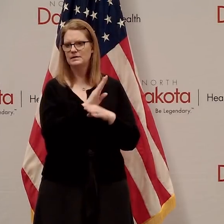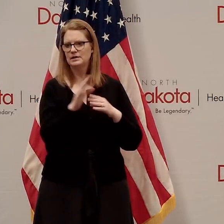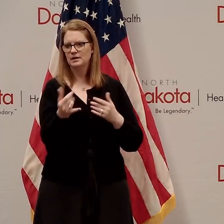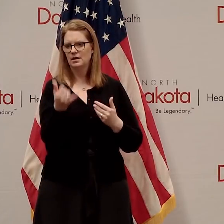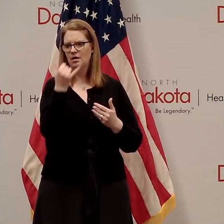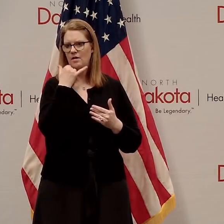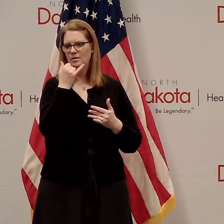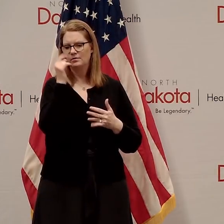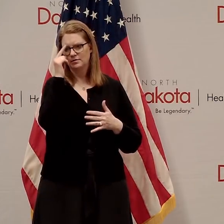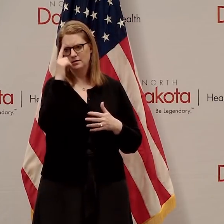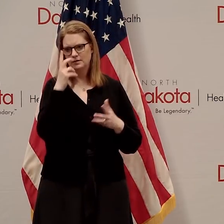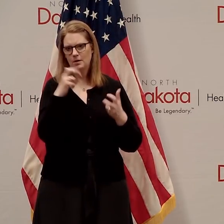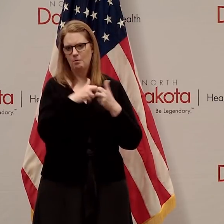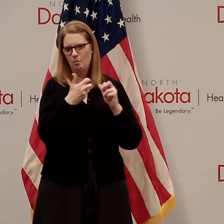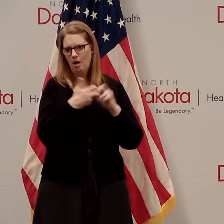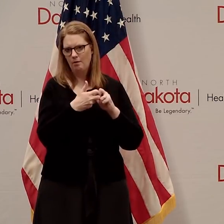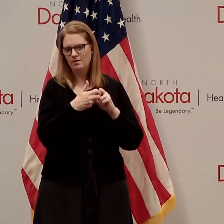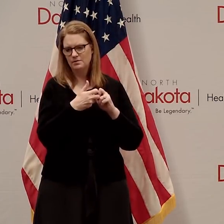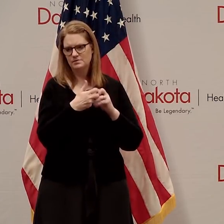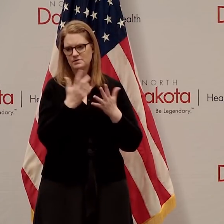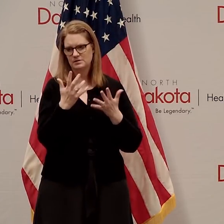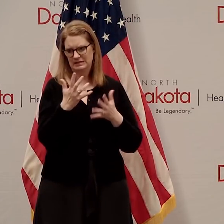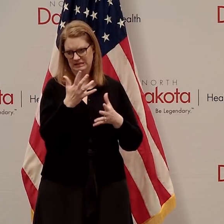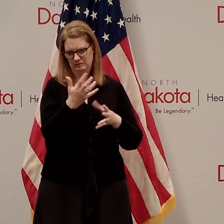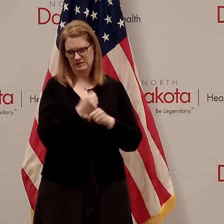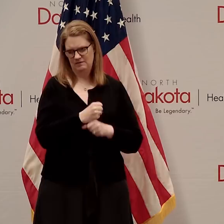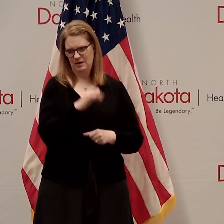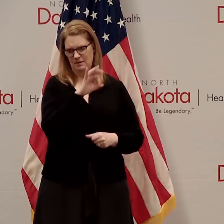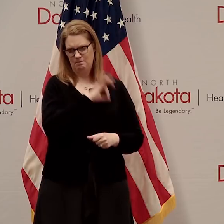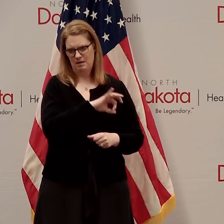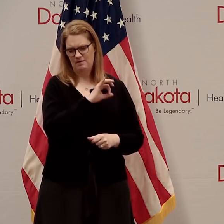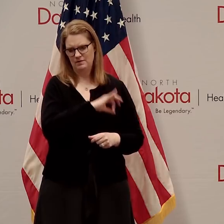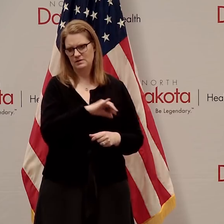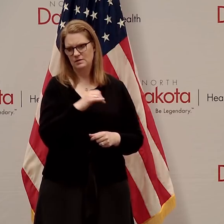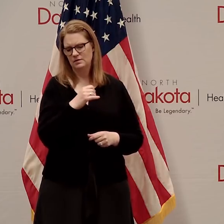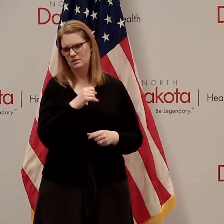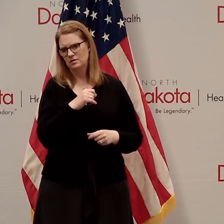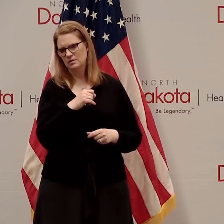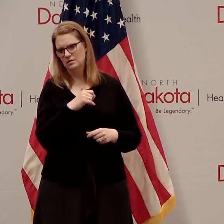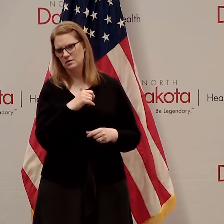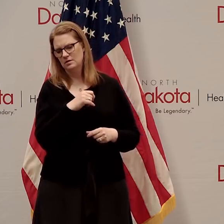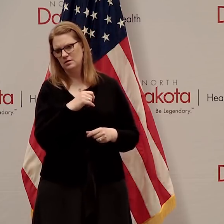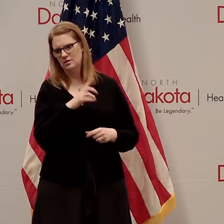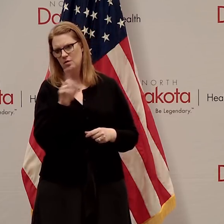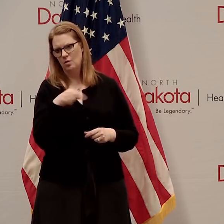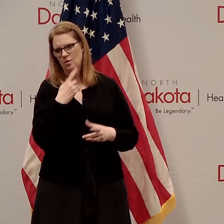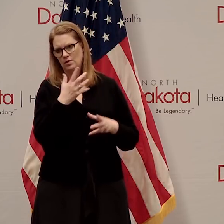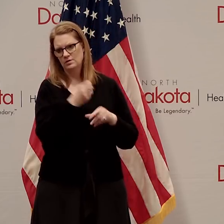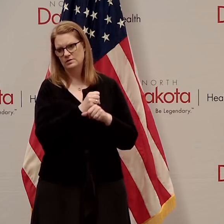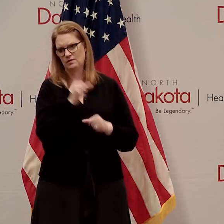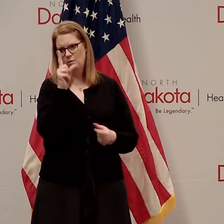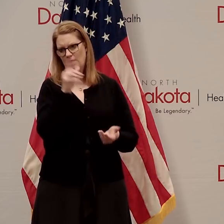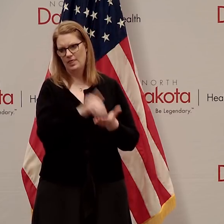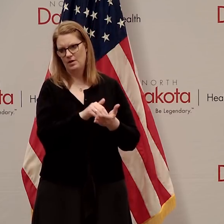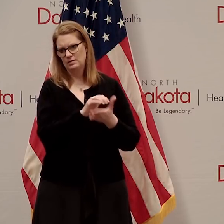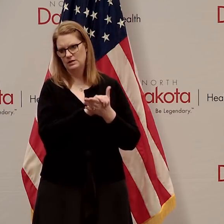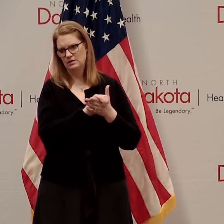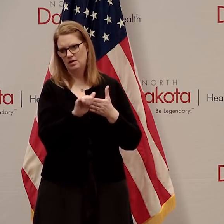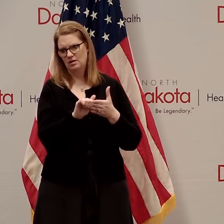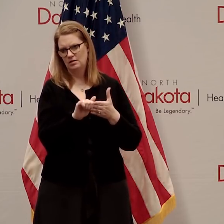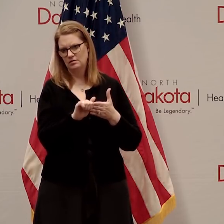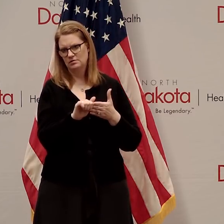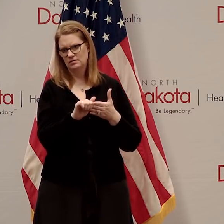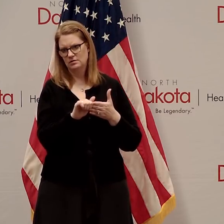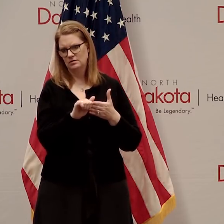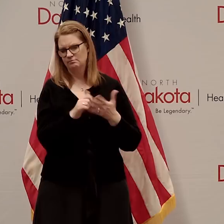saying that they've had problems getting those benefits. One of them even told us that they've only received $1,000, and that